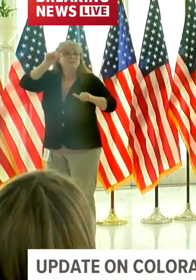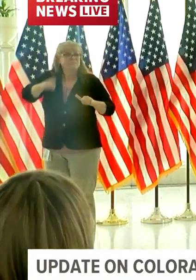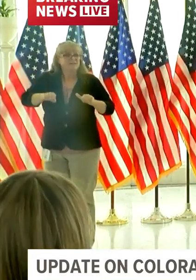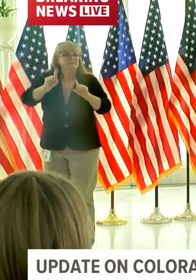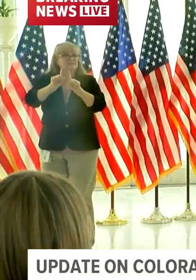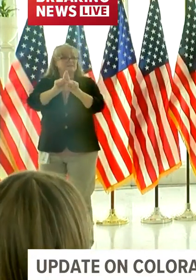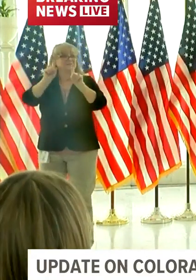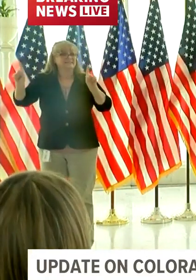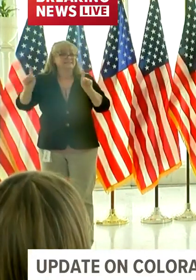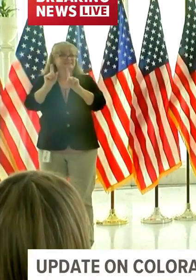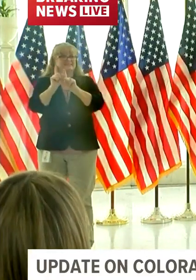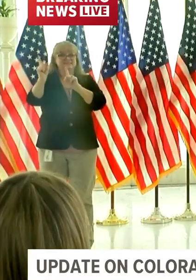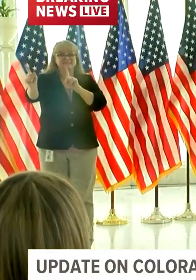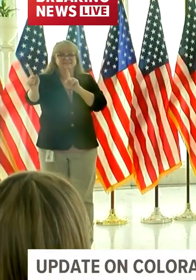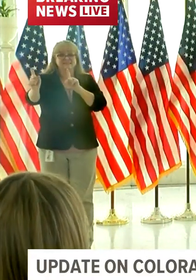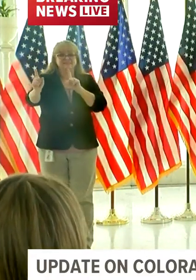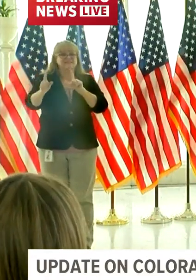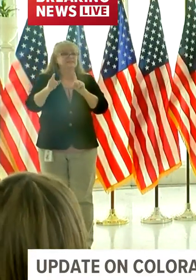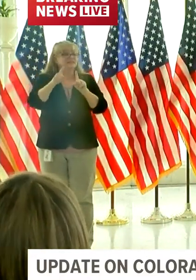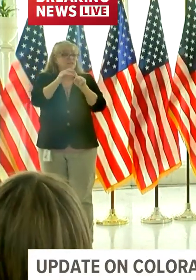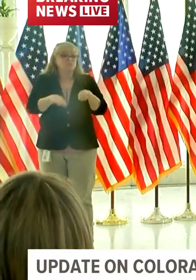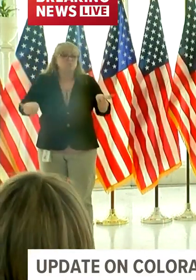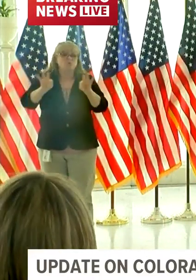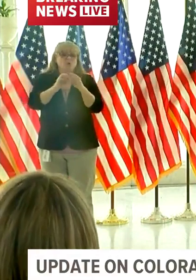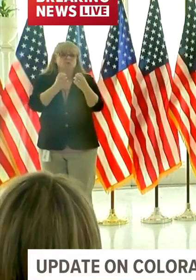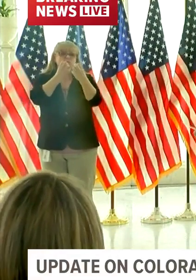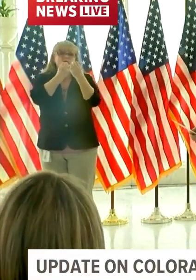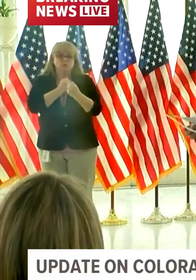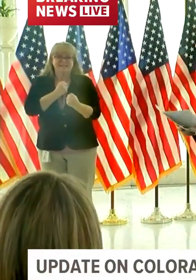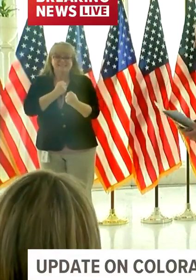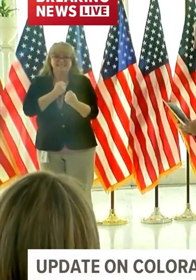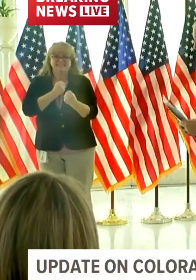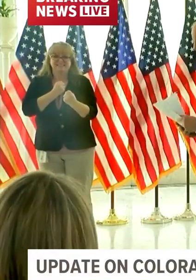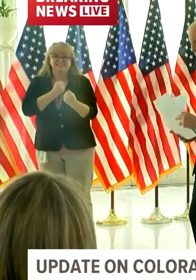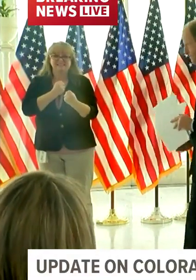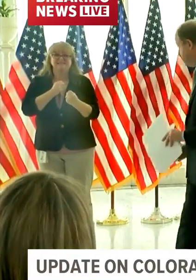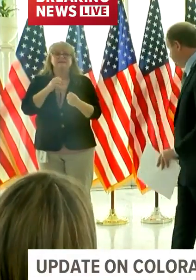we elevate in our faith traditions. Reverend Henderson.